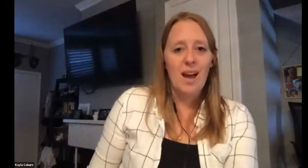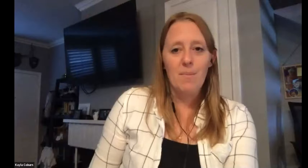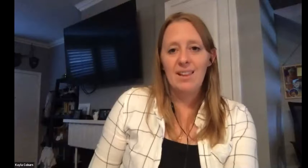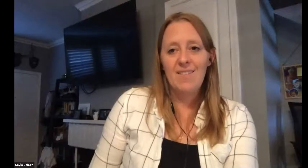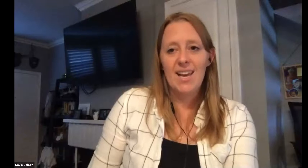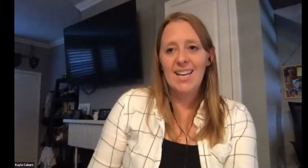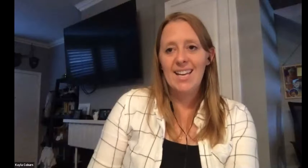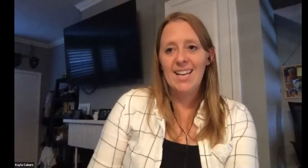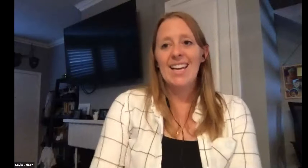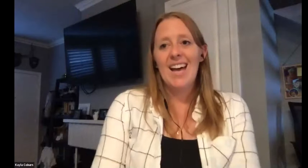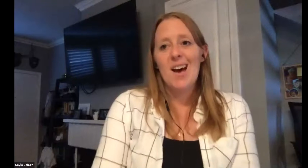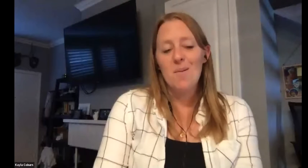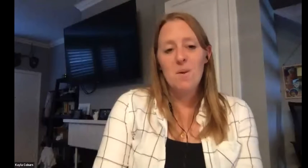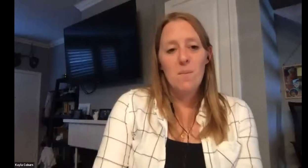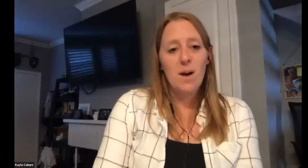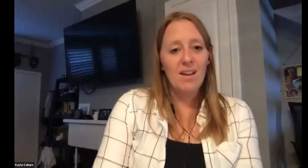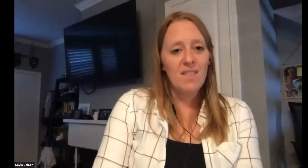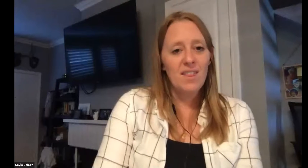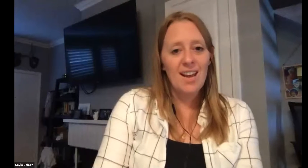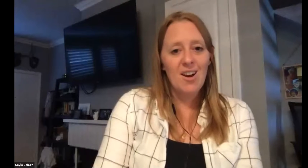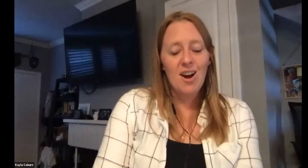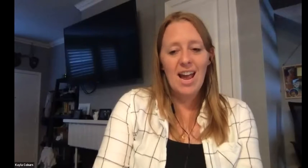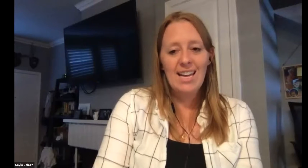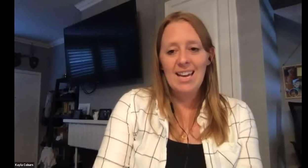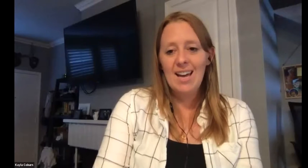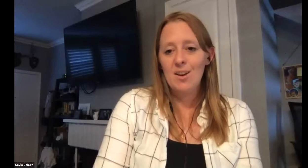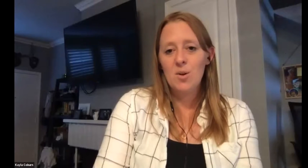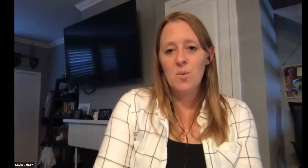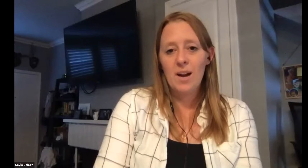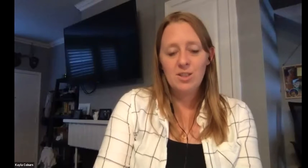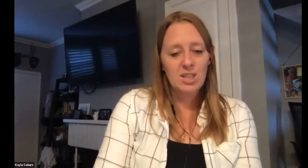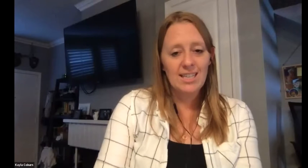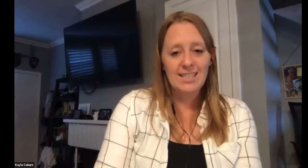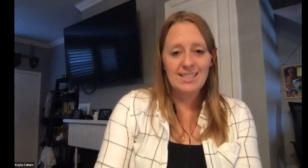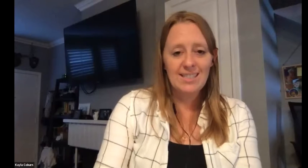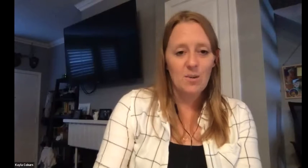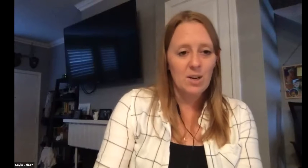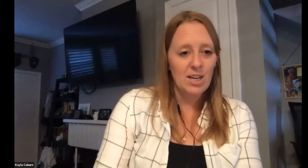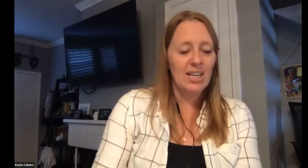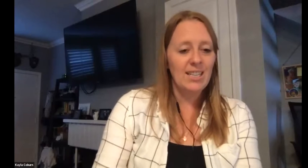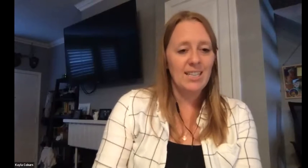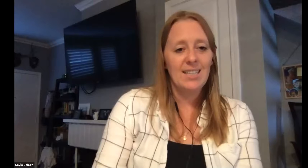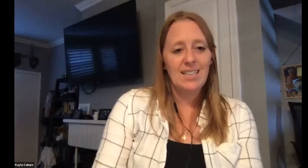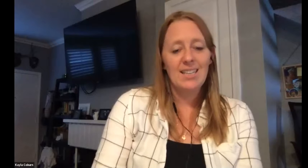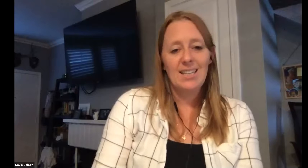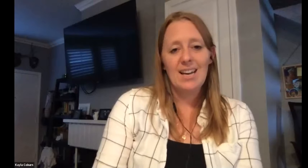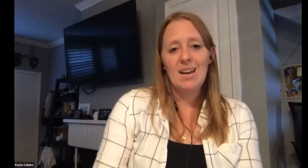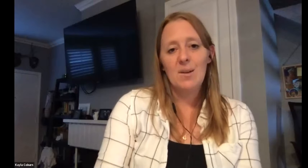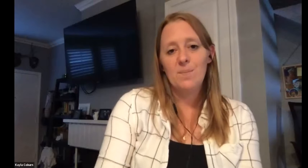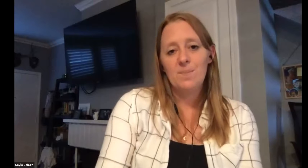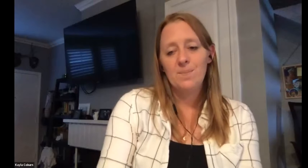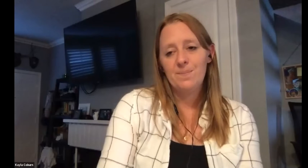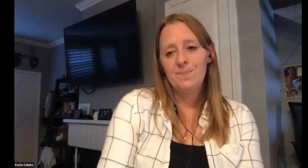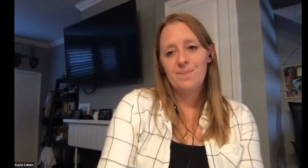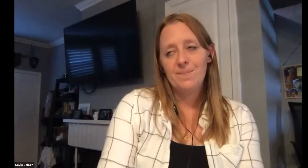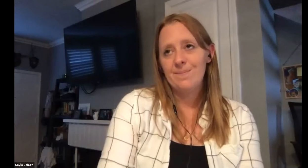we will not be leaving. But if there are any other questions or